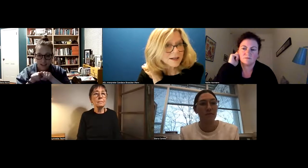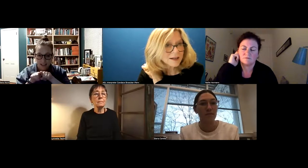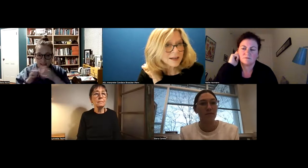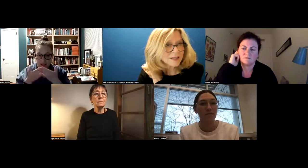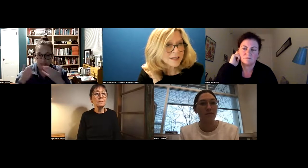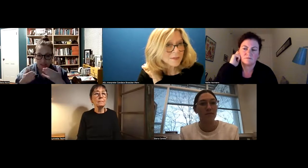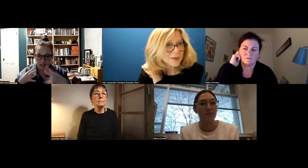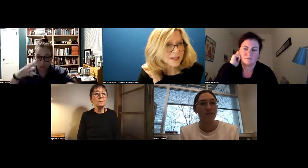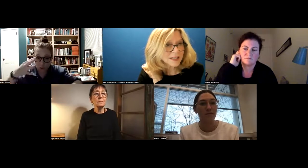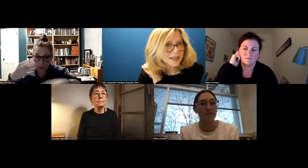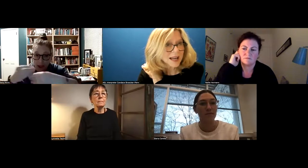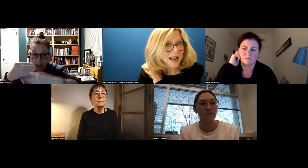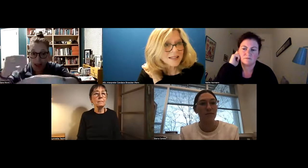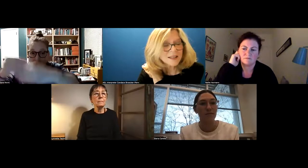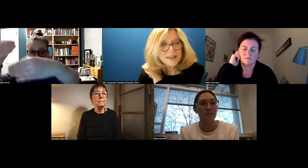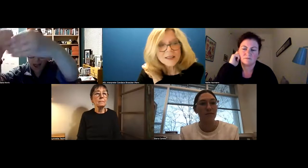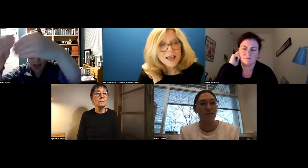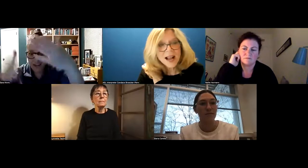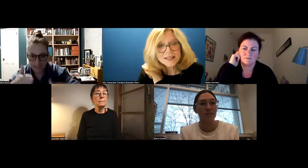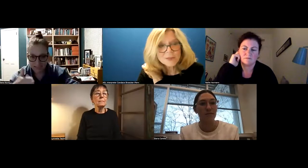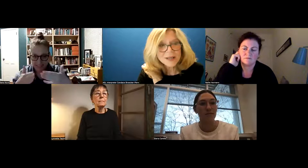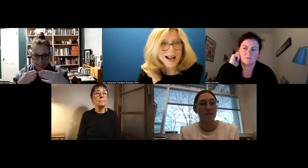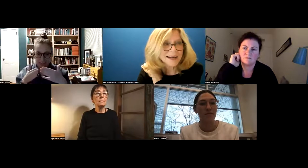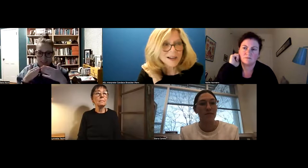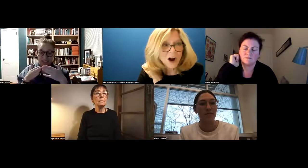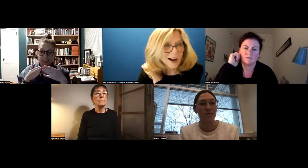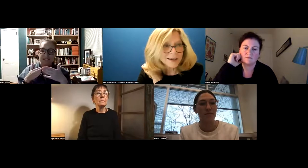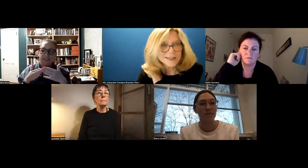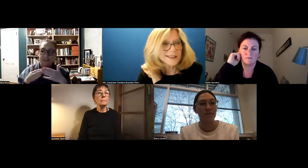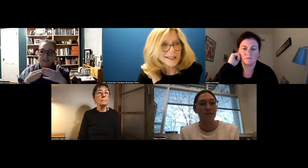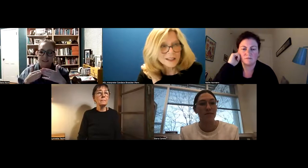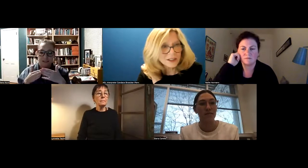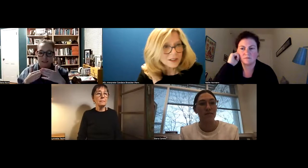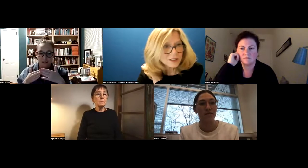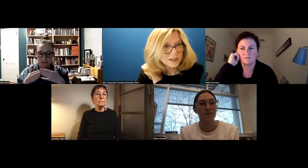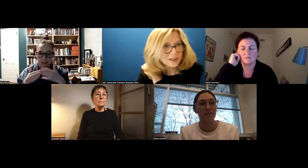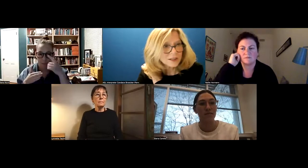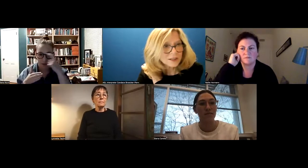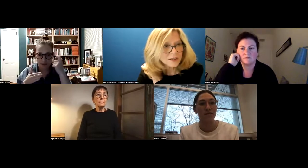not accessibility as a thing that has to be added on later.